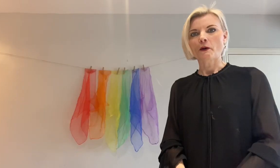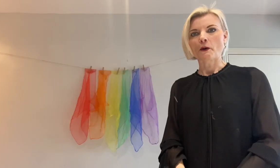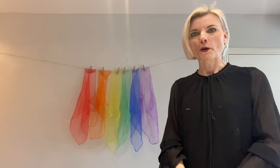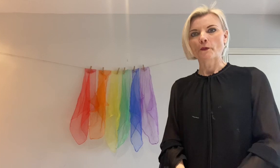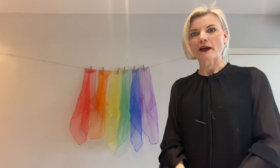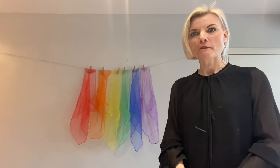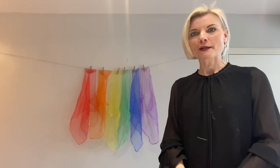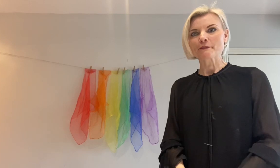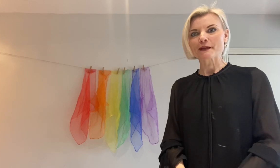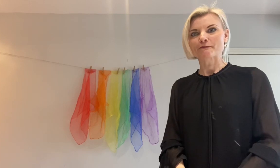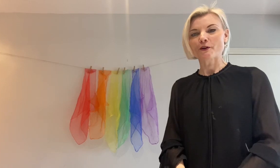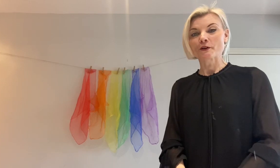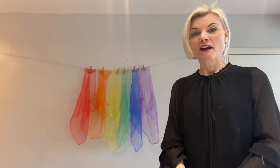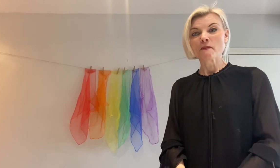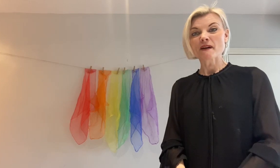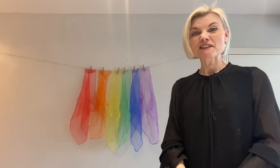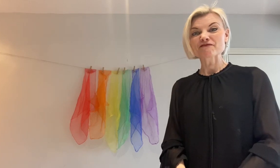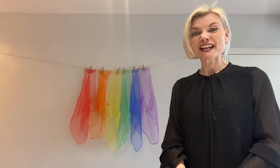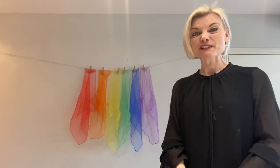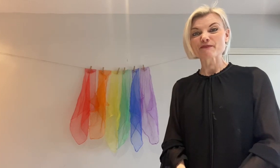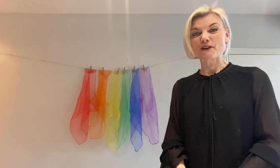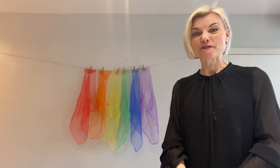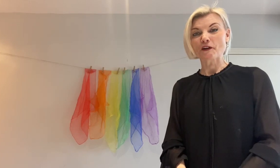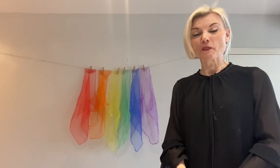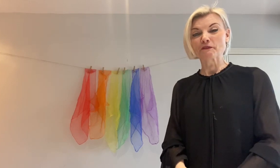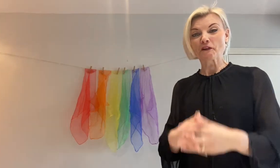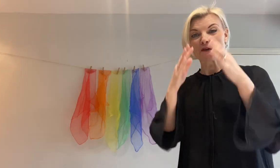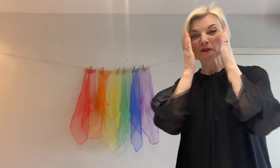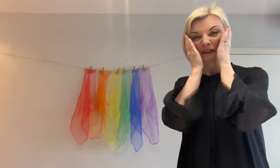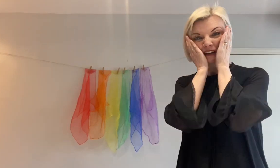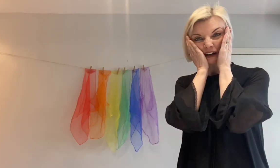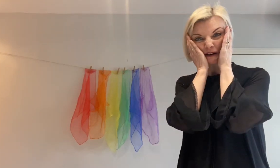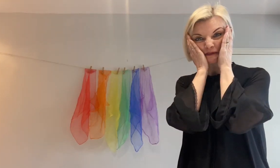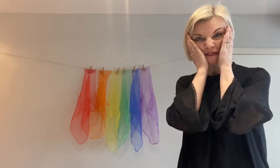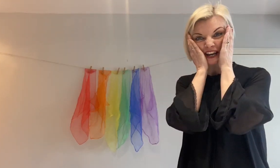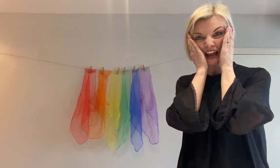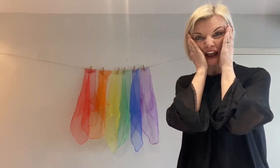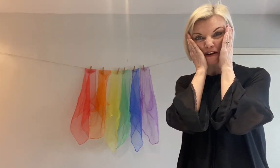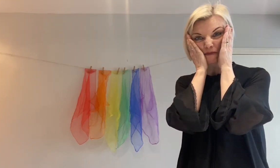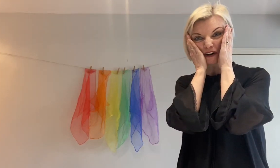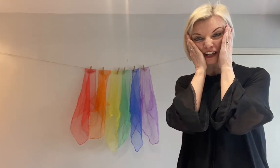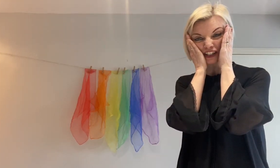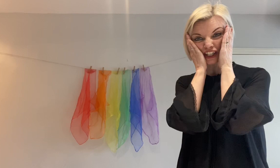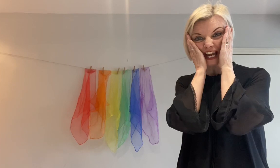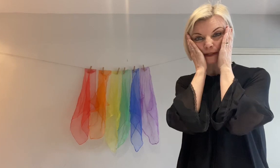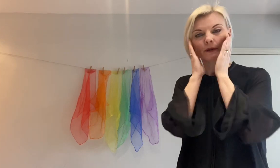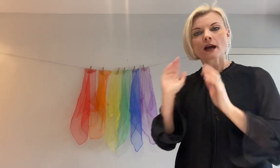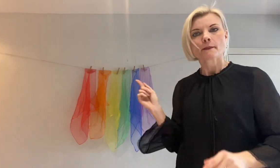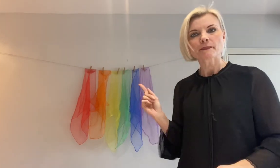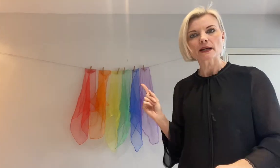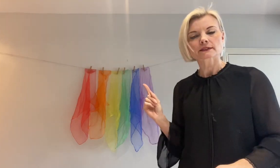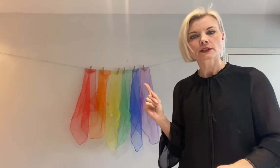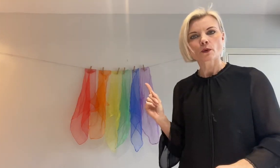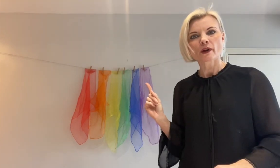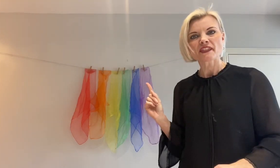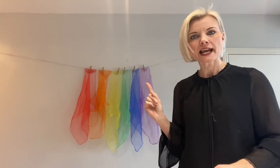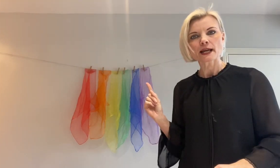Uh-oh, that went a bit wrong. My rainbow fell on the floor. Oh no, what a shame. But when that